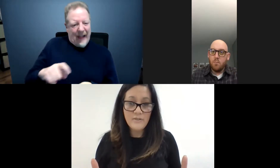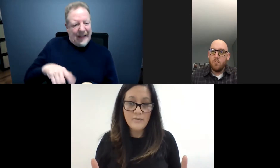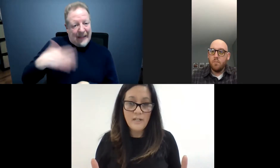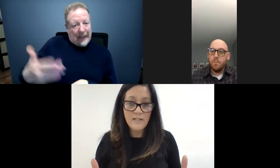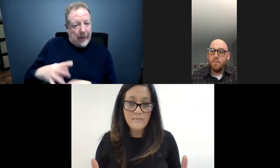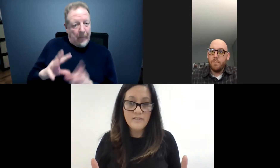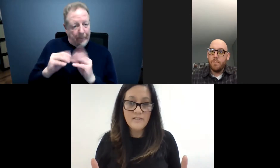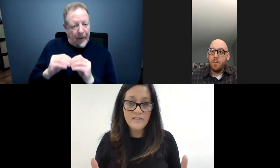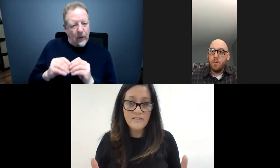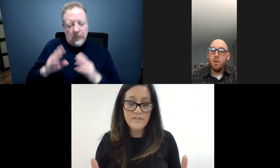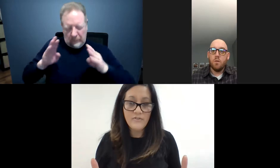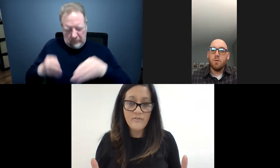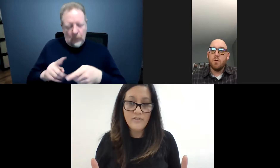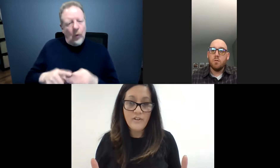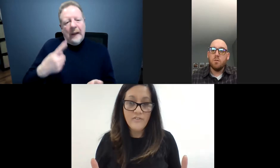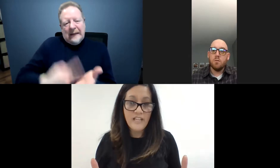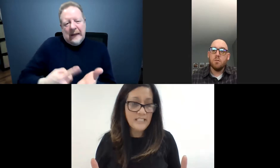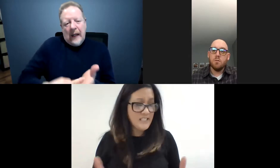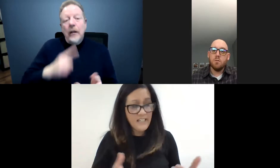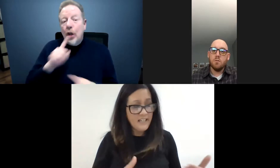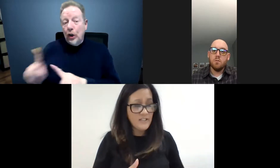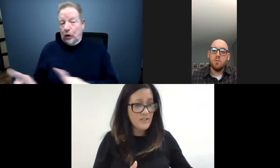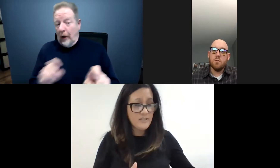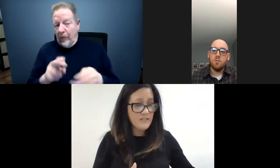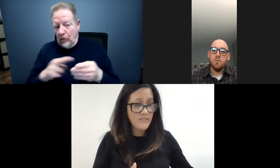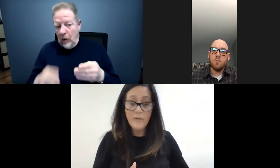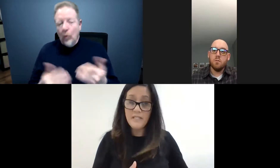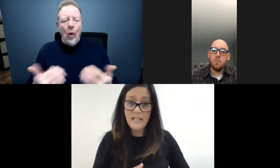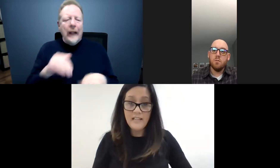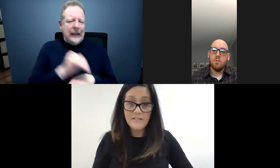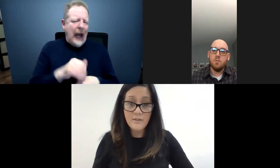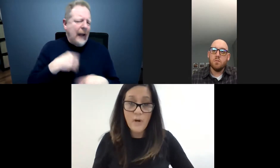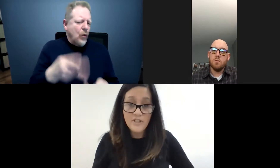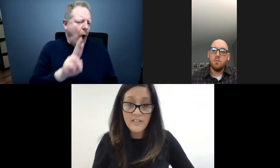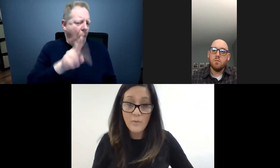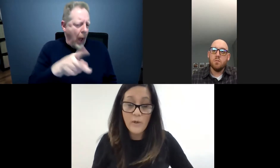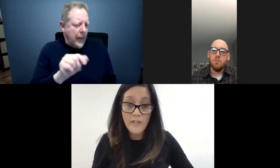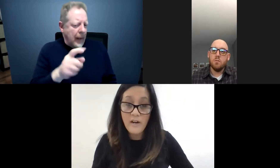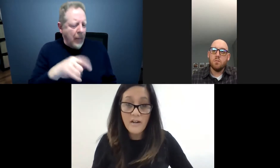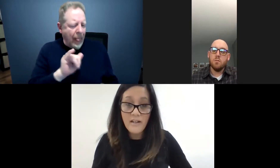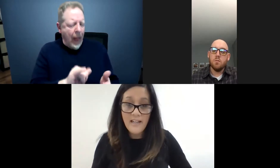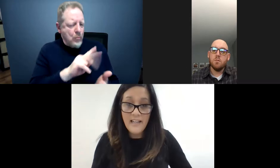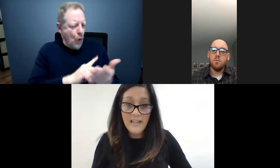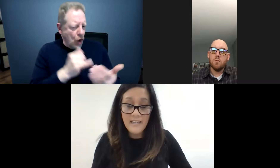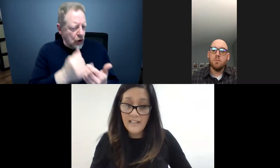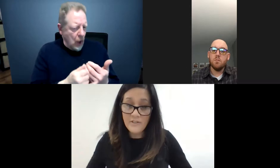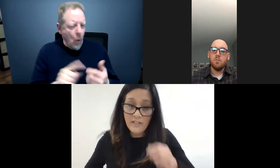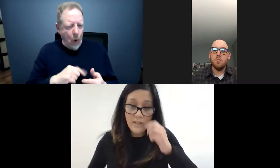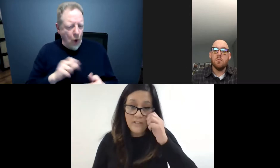to discuss the survey results. And tonight I can just give an update as to the project and where we are and answer any questions